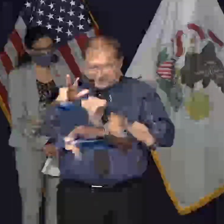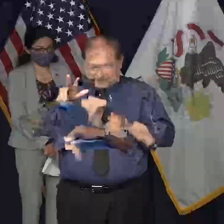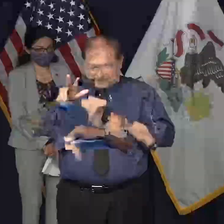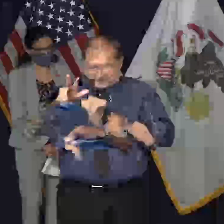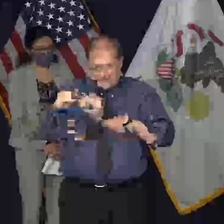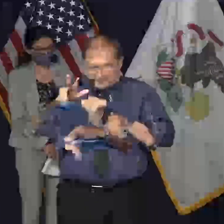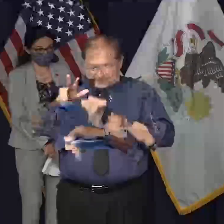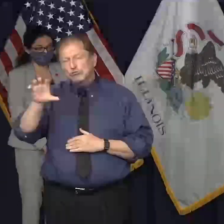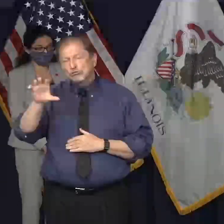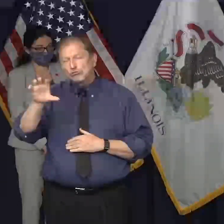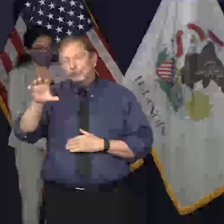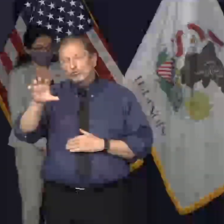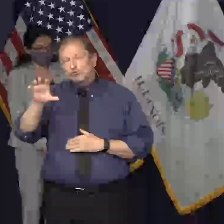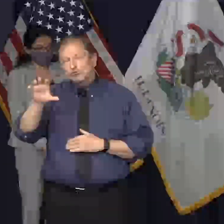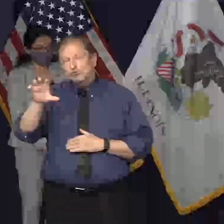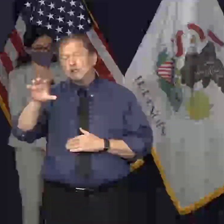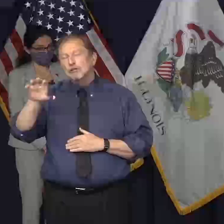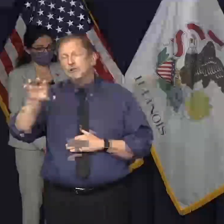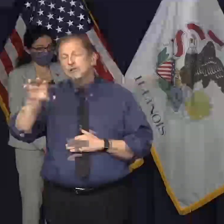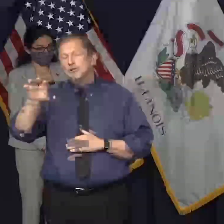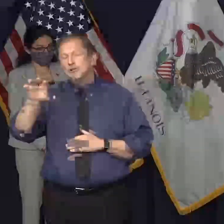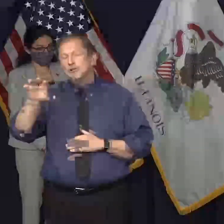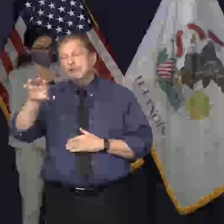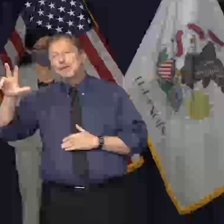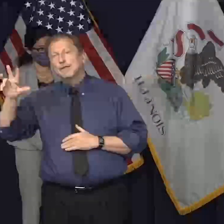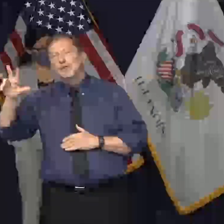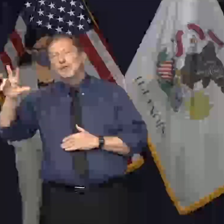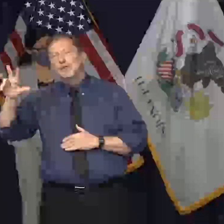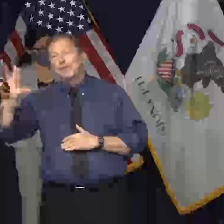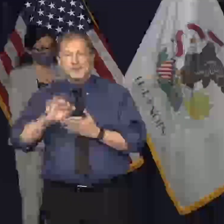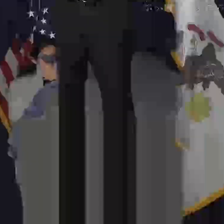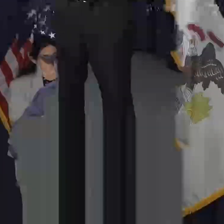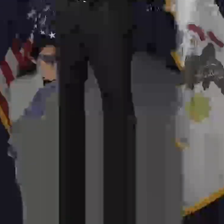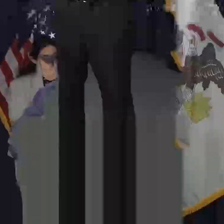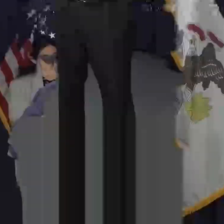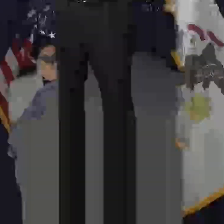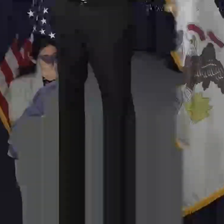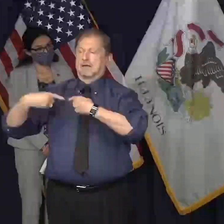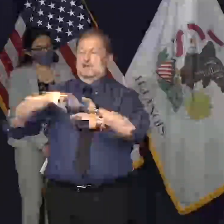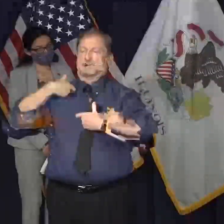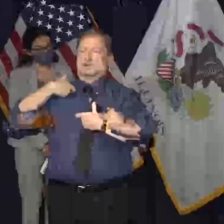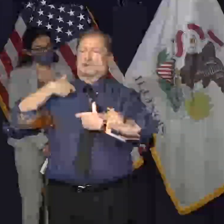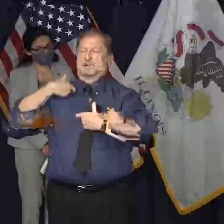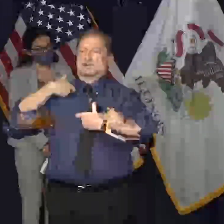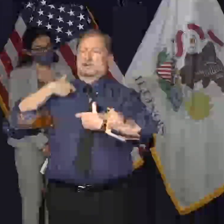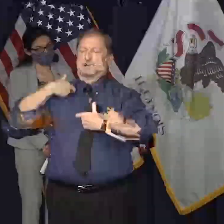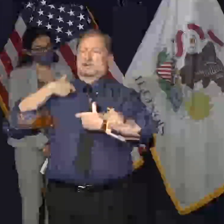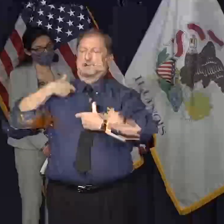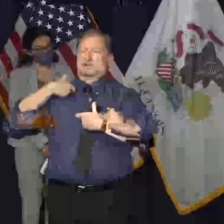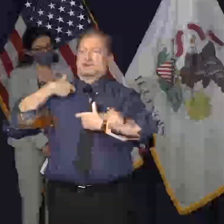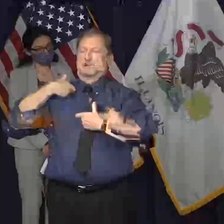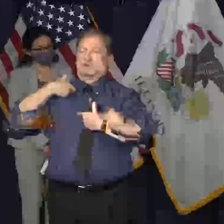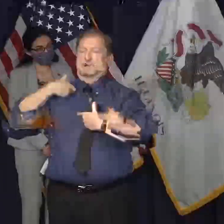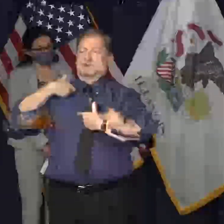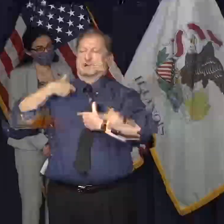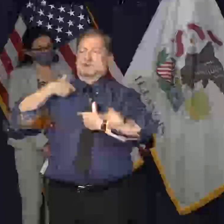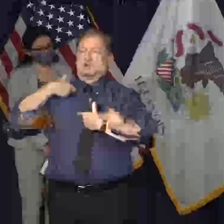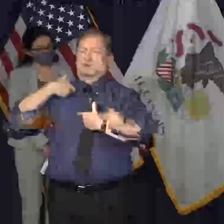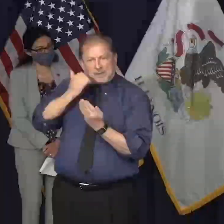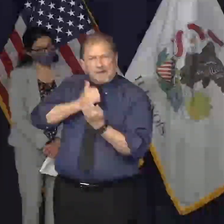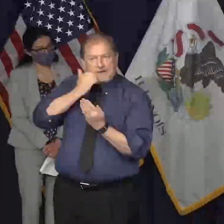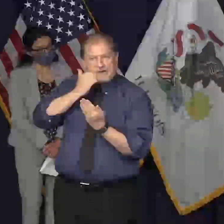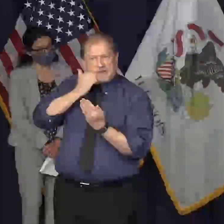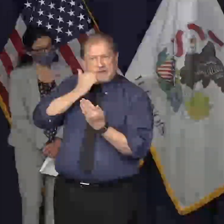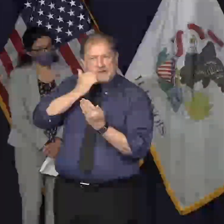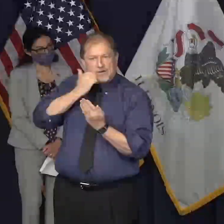312-500-3836 to get daily messages. Remember, there are things we can do to stop the spread of this virus. We